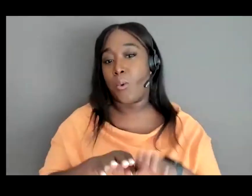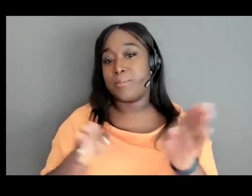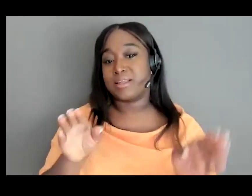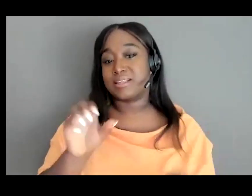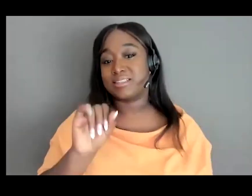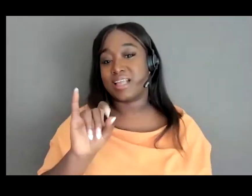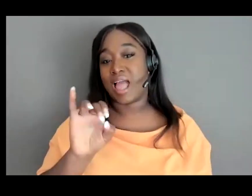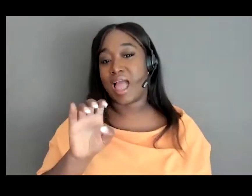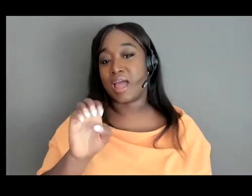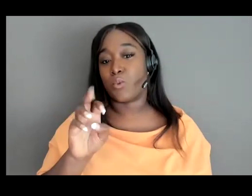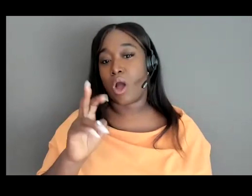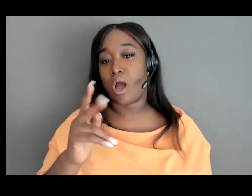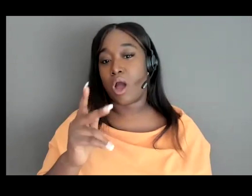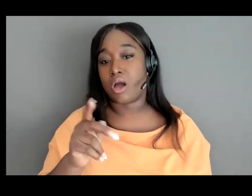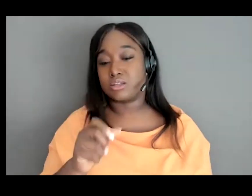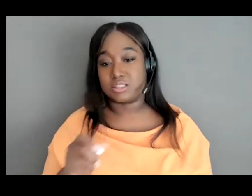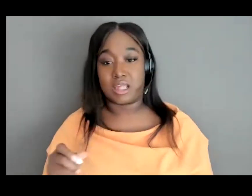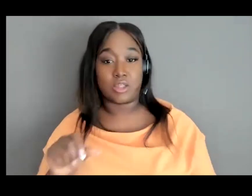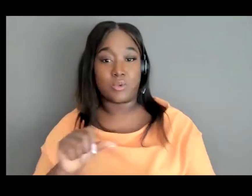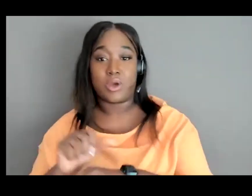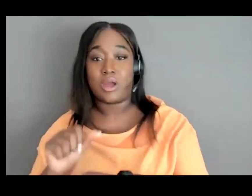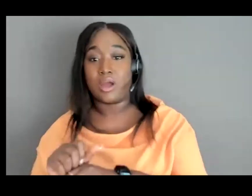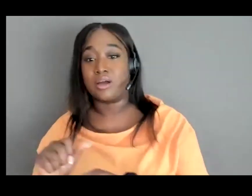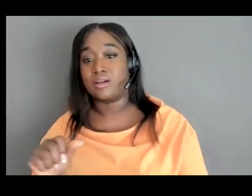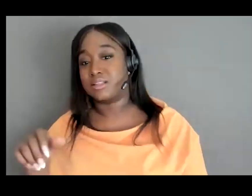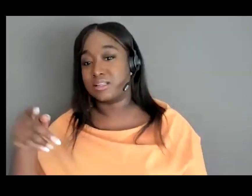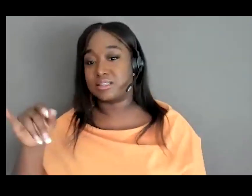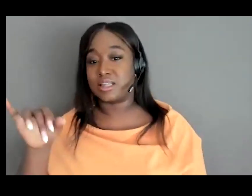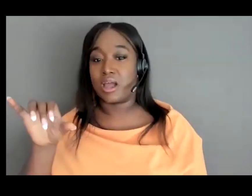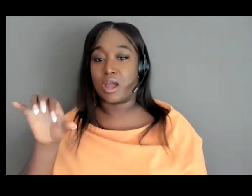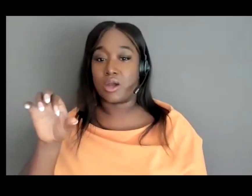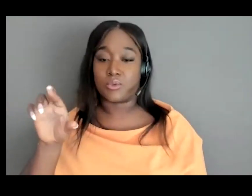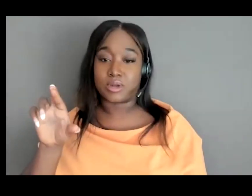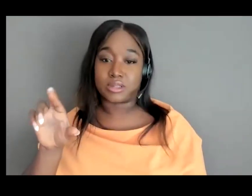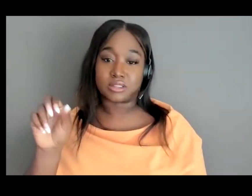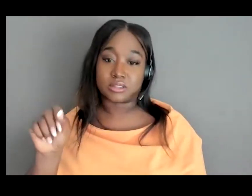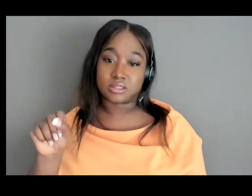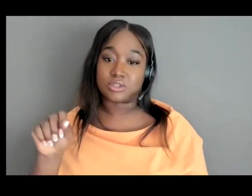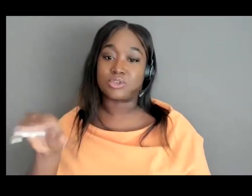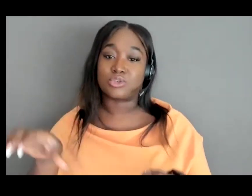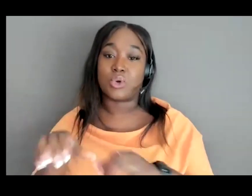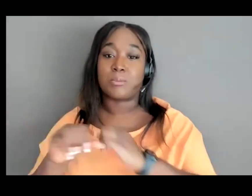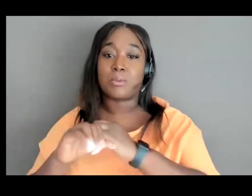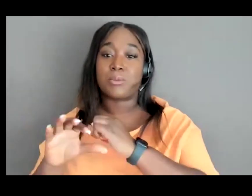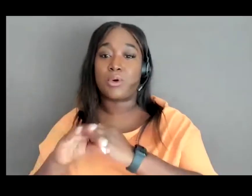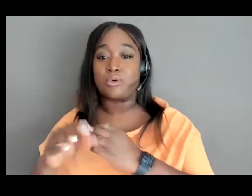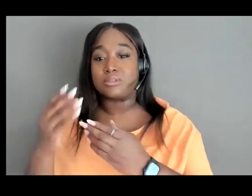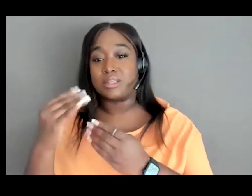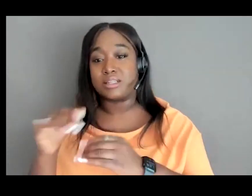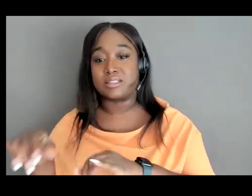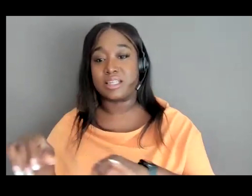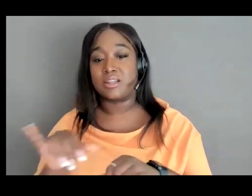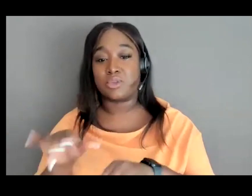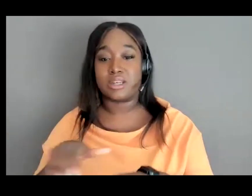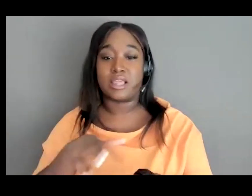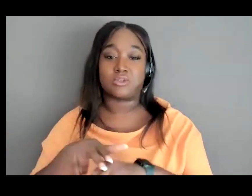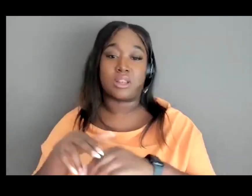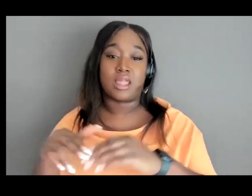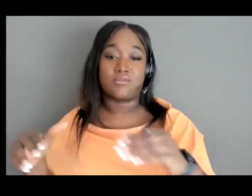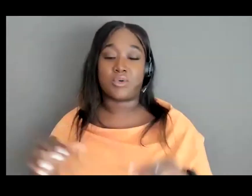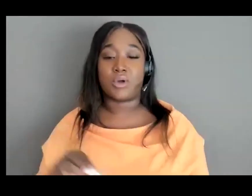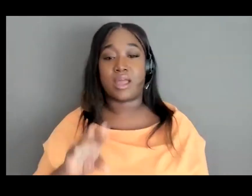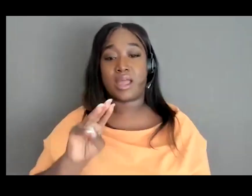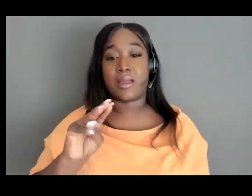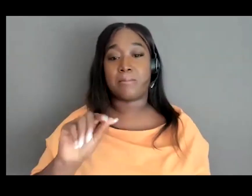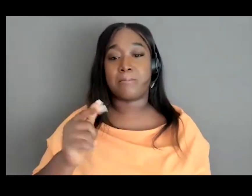people like Cyrus are doing on promoting data standards at the national level, and having Maggie here